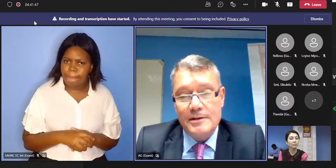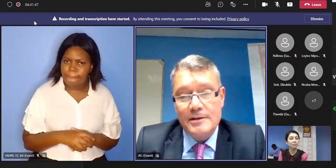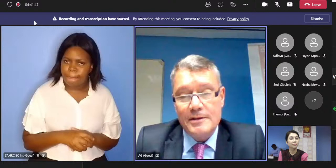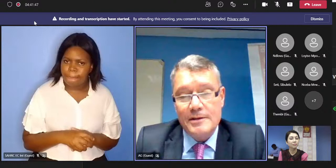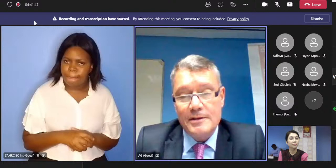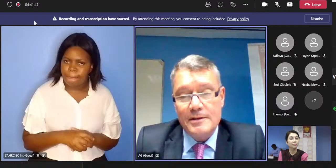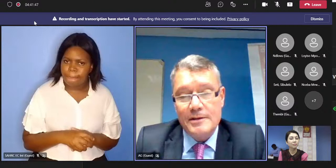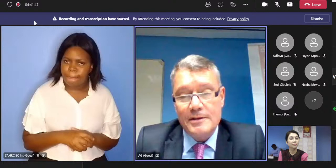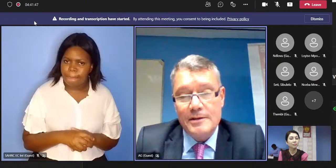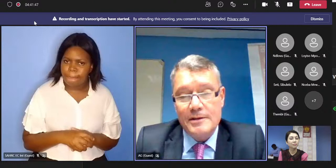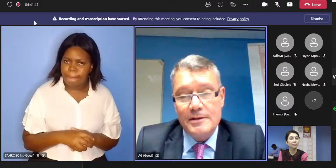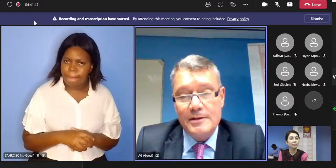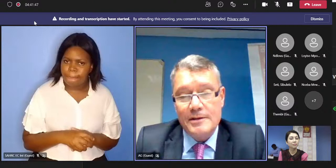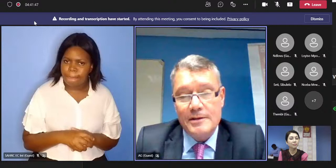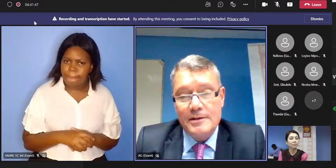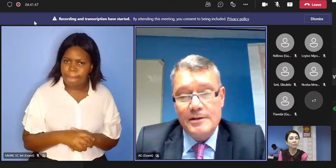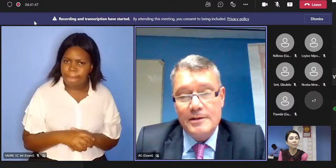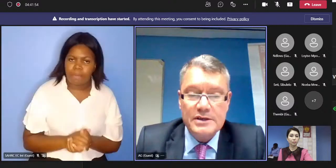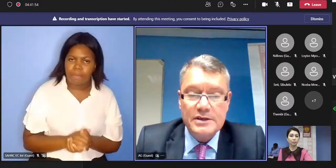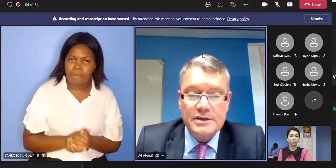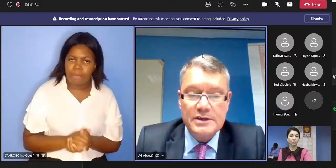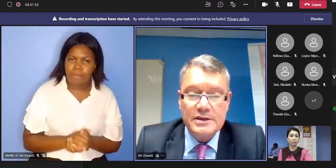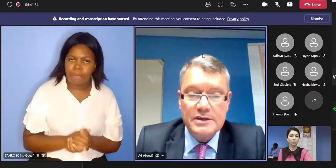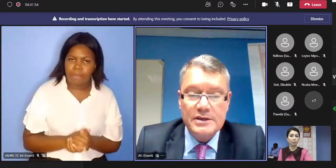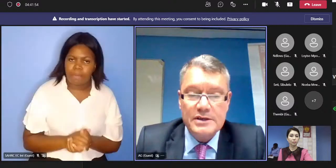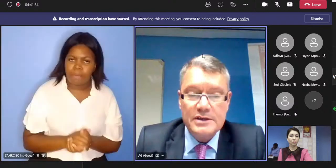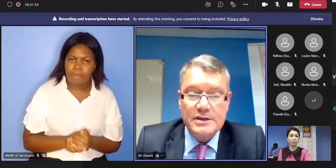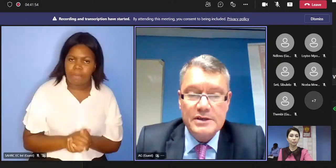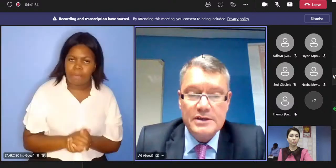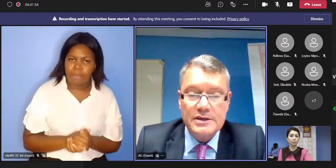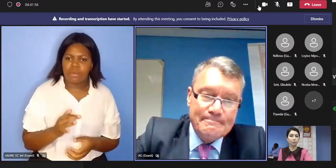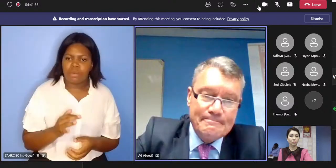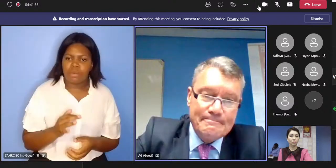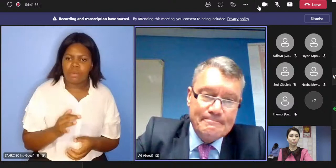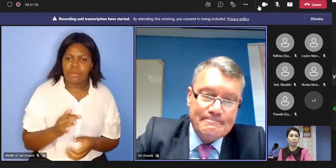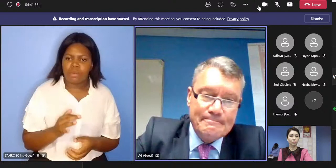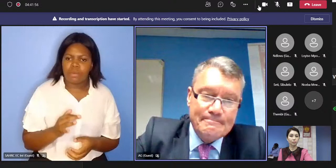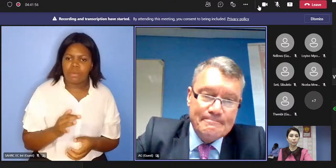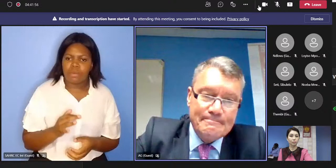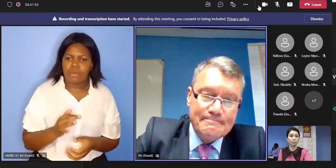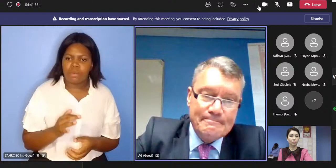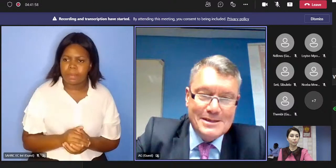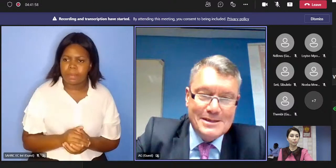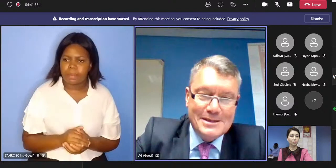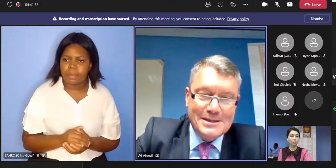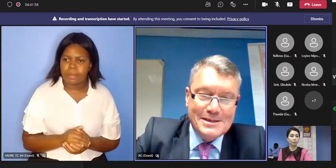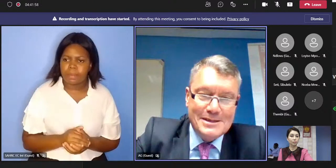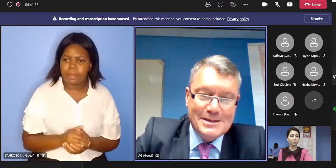in respect of this particular matter. Your comment, please.